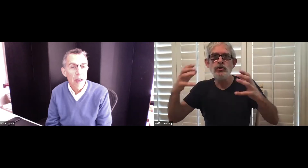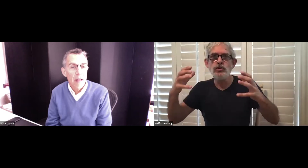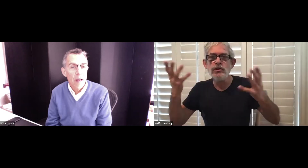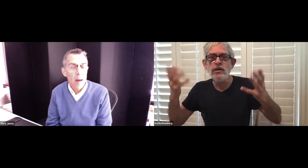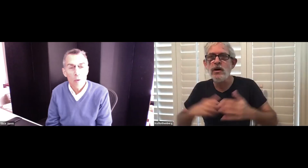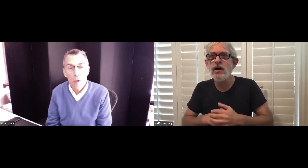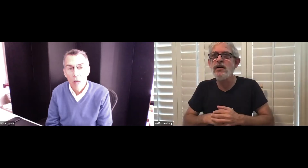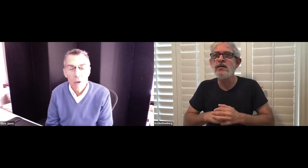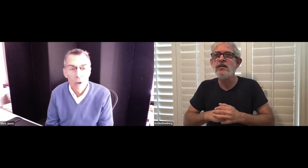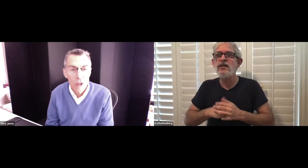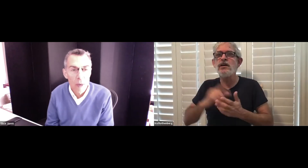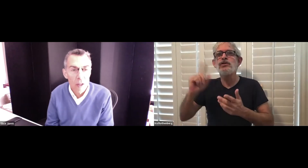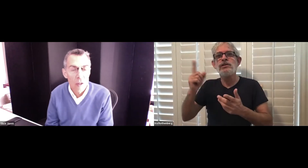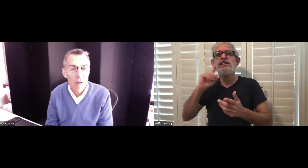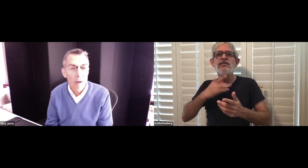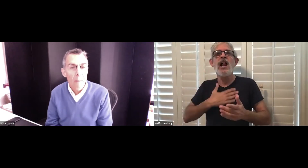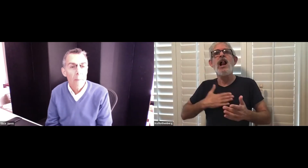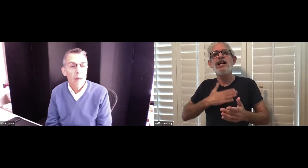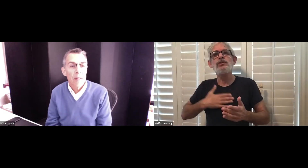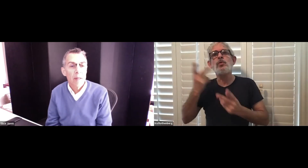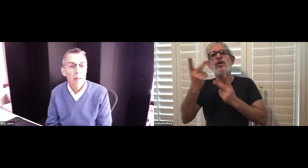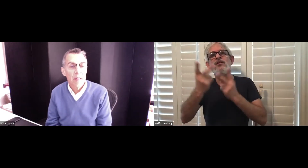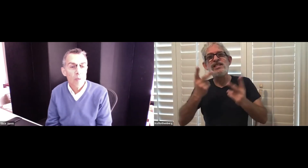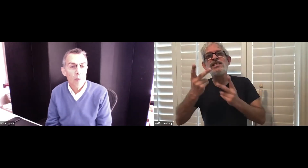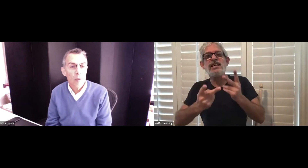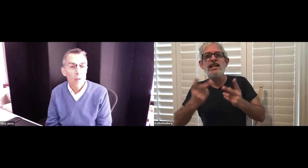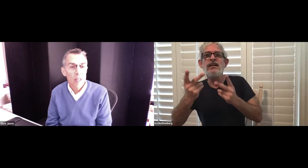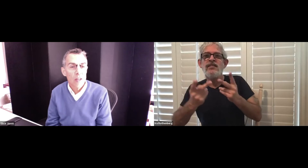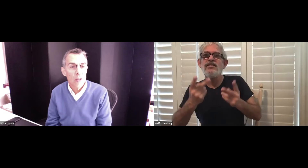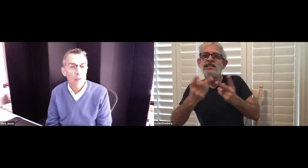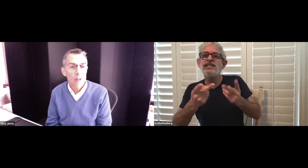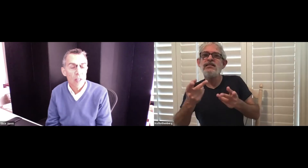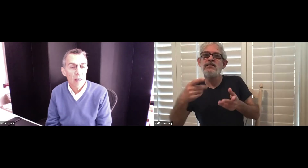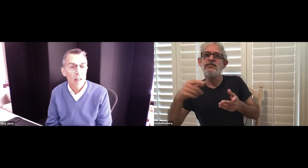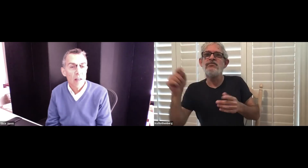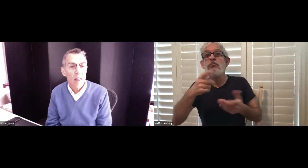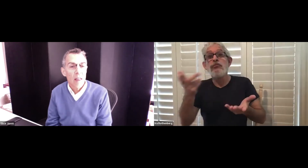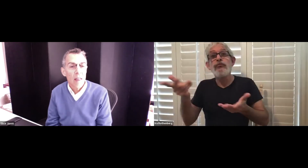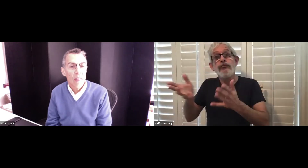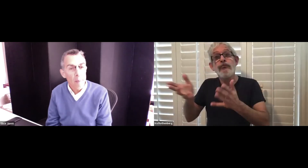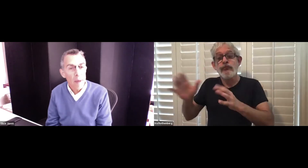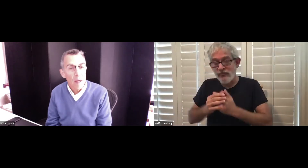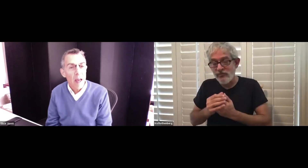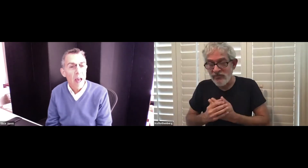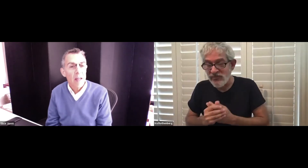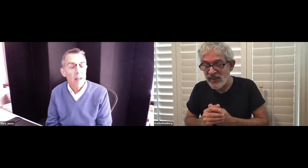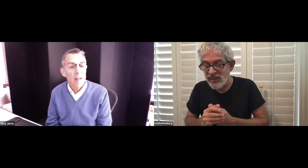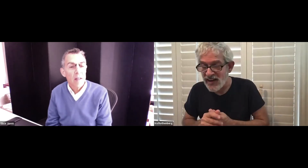I don't know too much, but deaf people did enjoy visiting them and